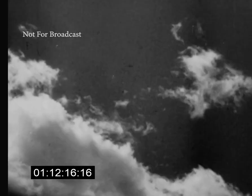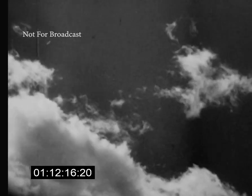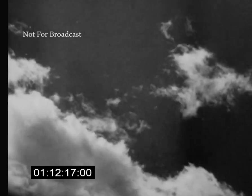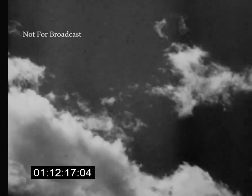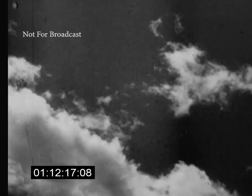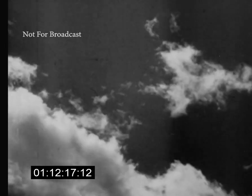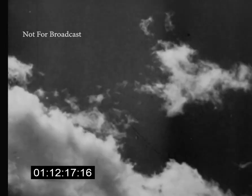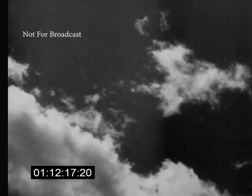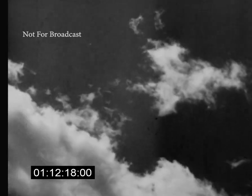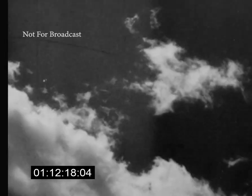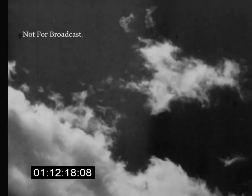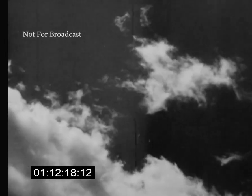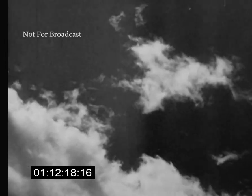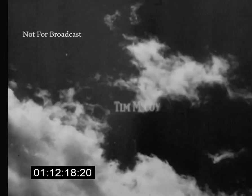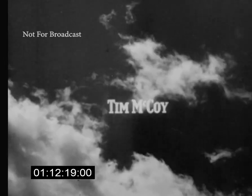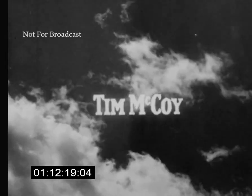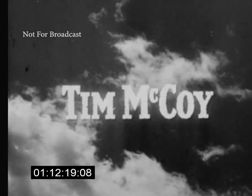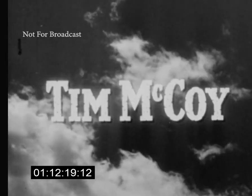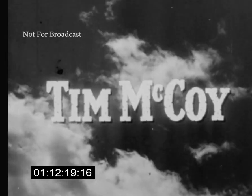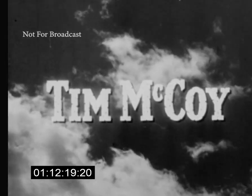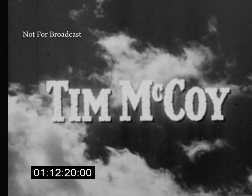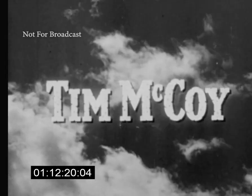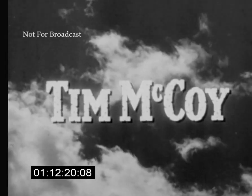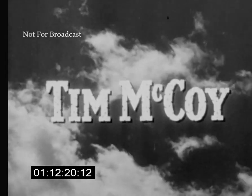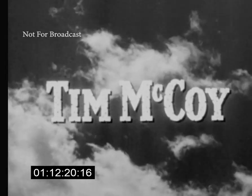Join us for another authentic story of the West when we again meet